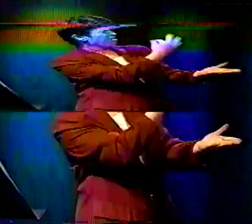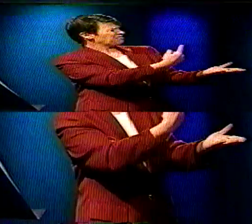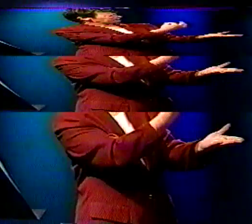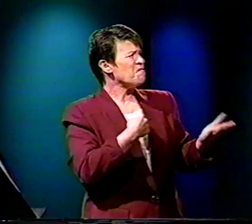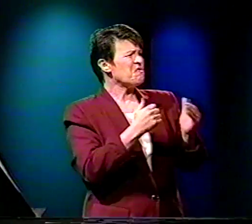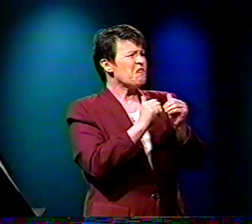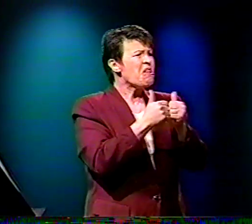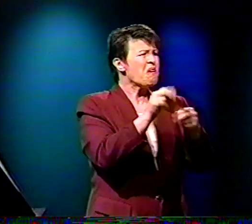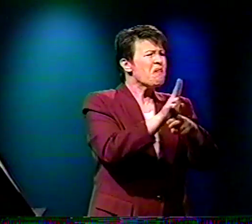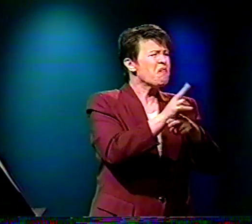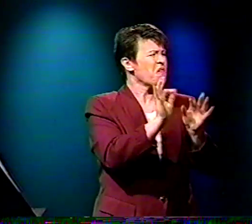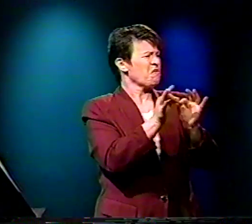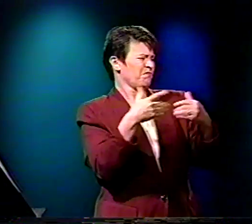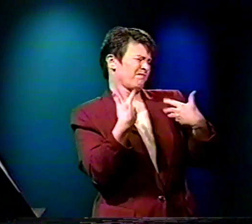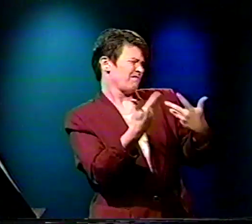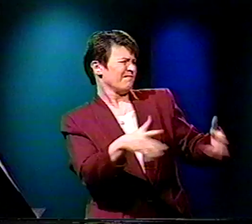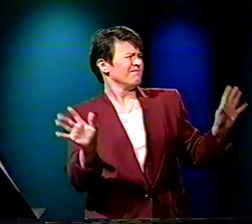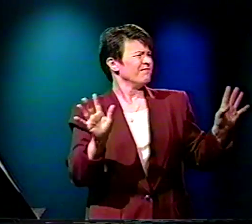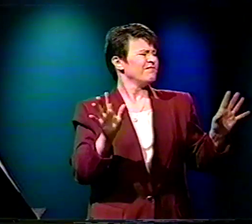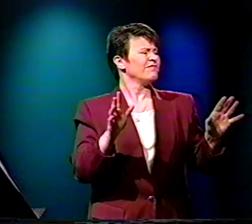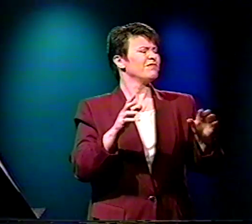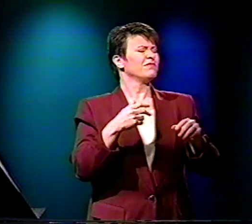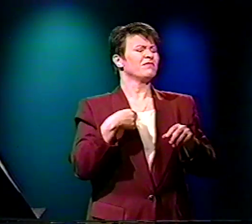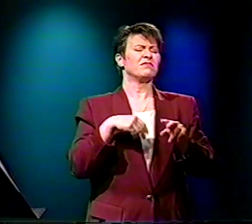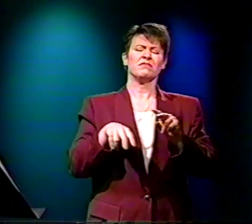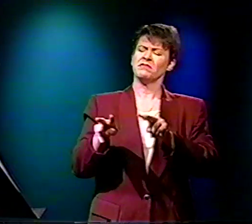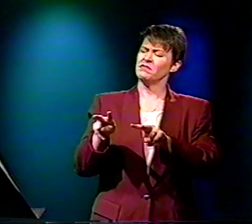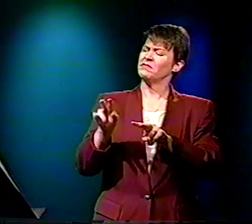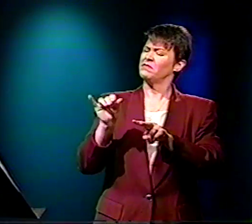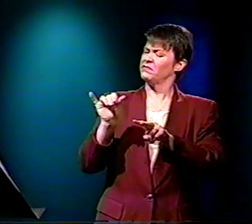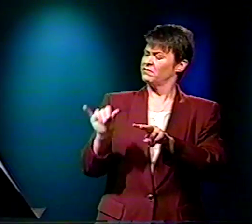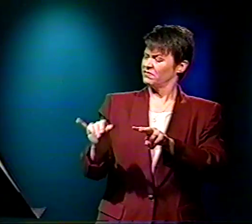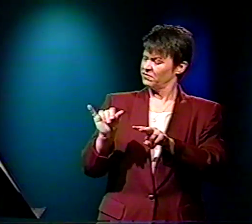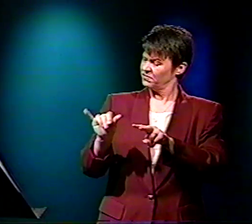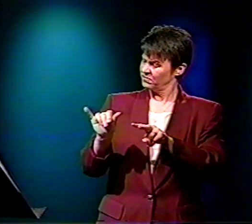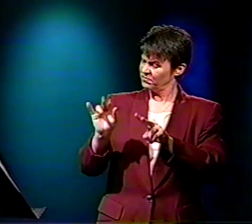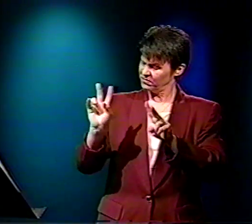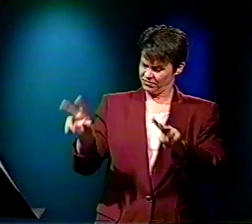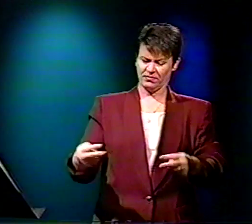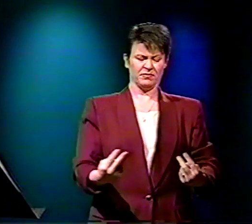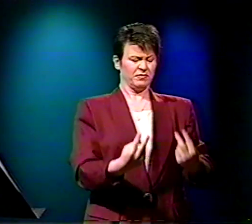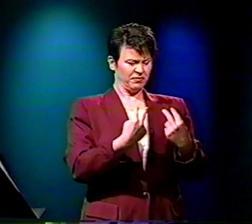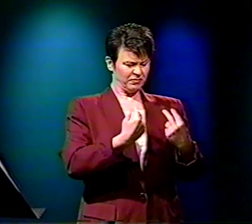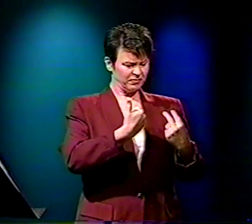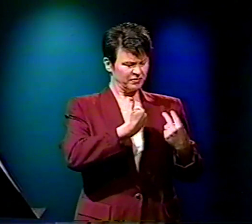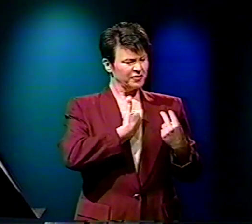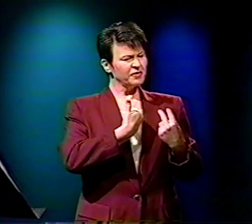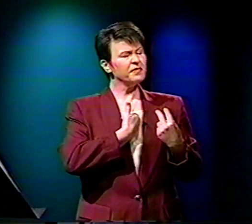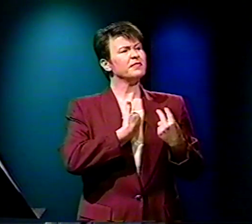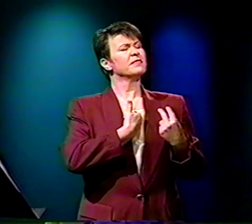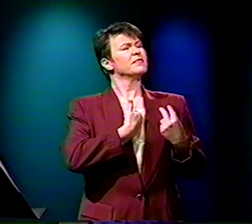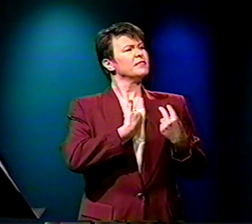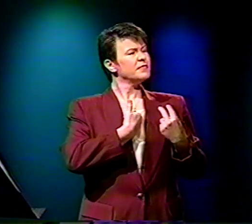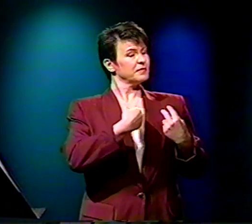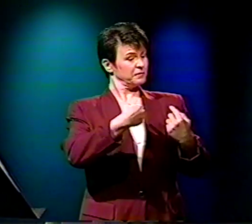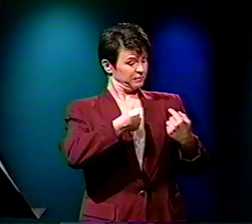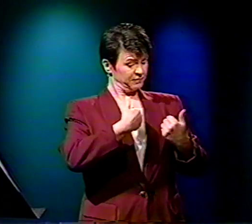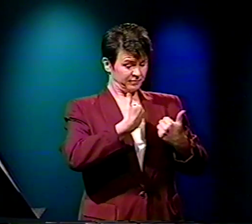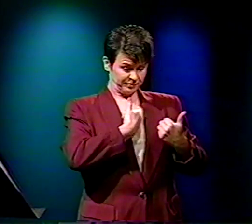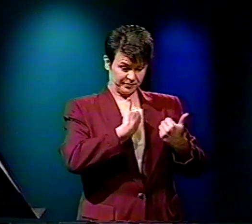the response, well, why should I have you tell me how to use interpreters? I'm not in the least bit interested. And so that made me pause and start